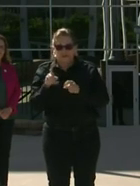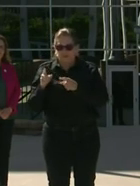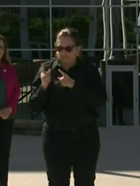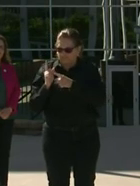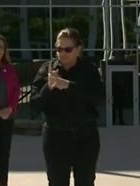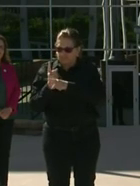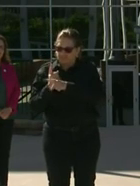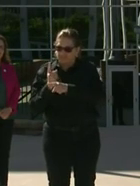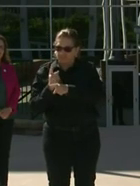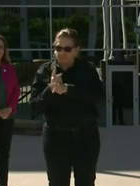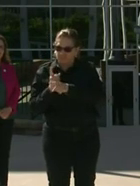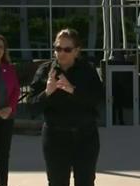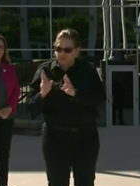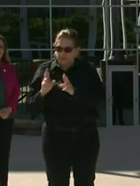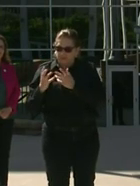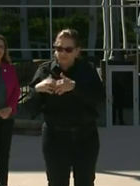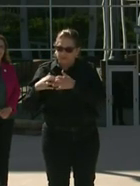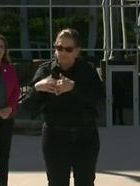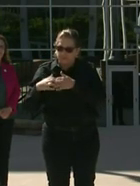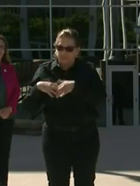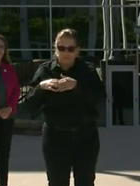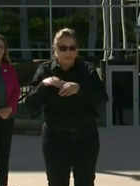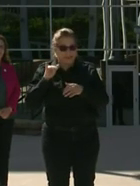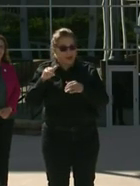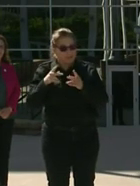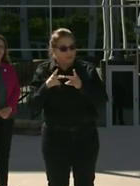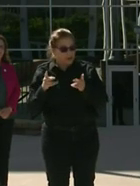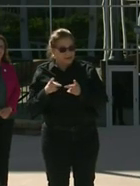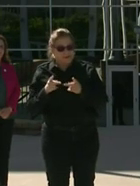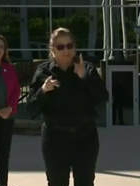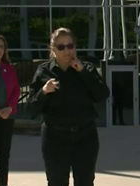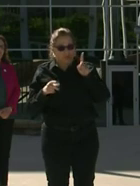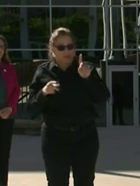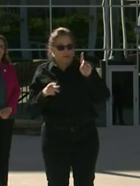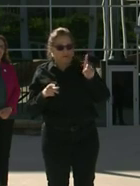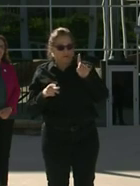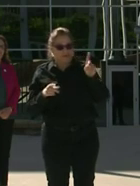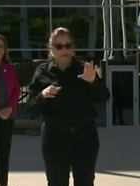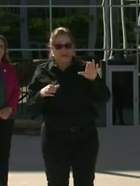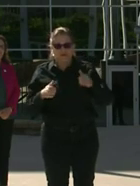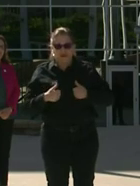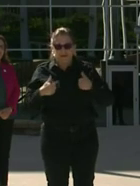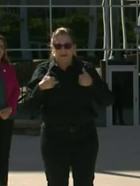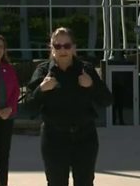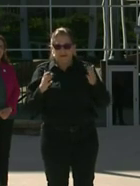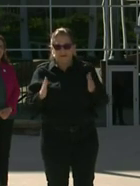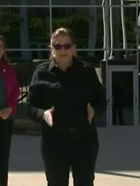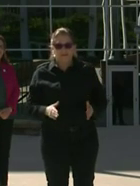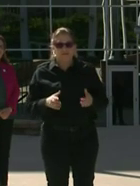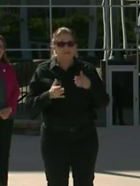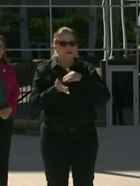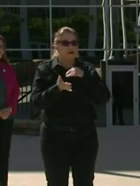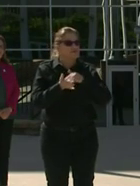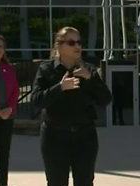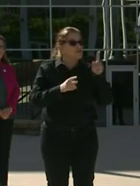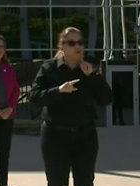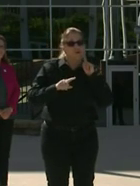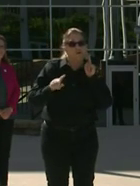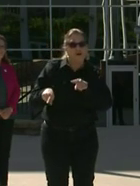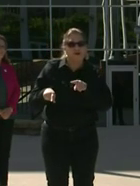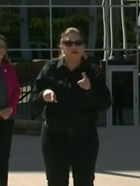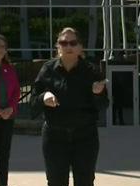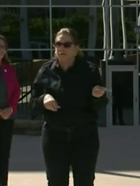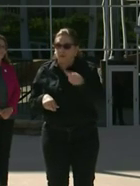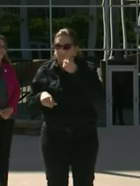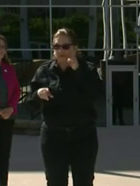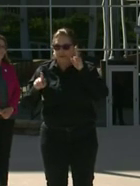will be for DC residents who have been referred by a doctor for testing. Yes. Mayor, on